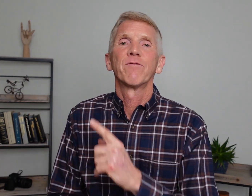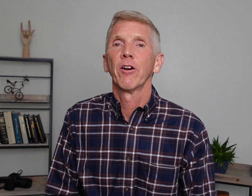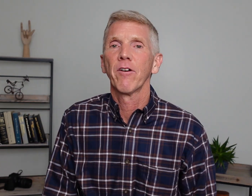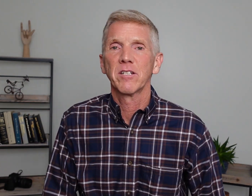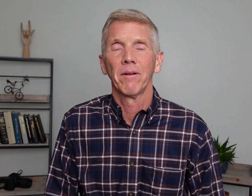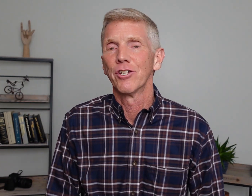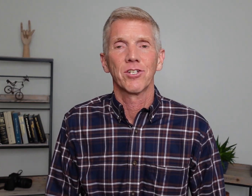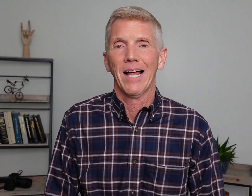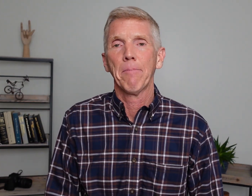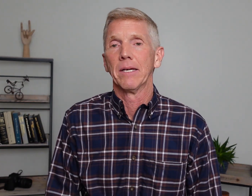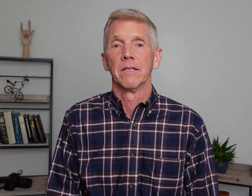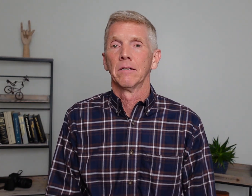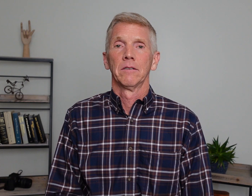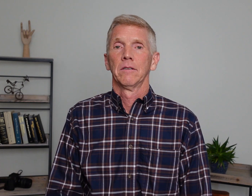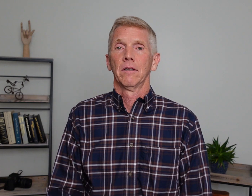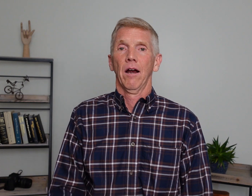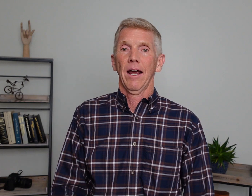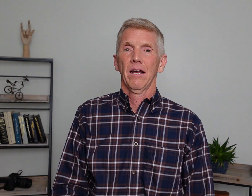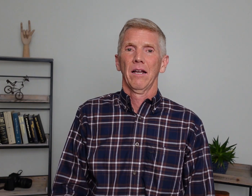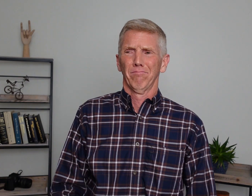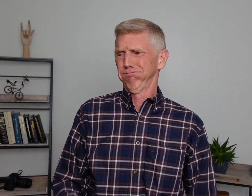finger spelling is just sloppy? All